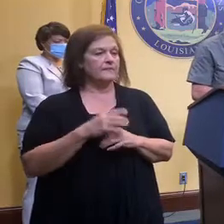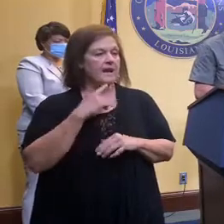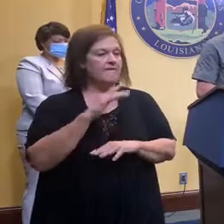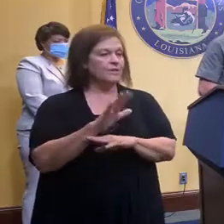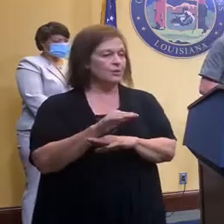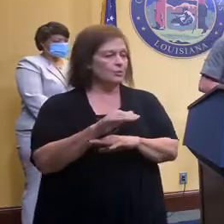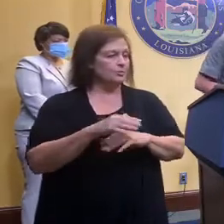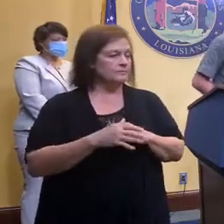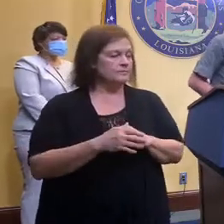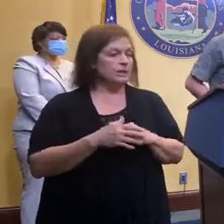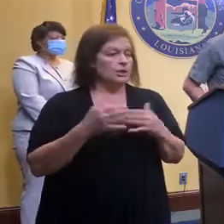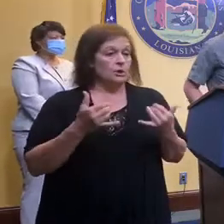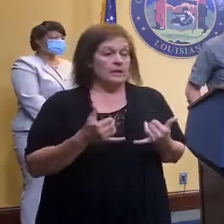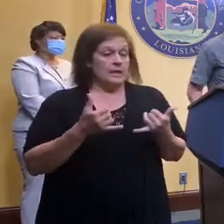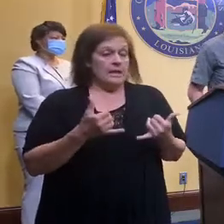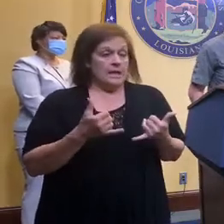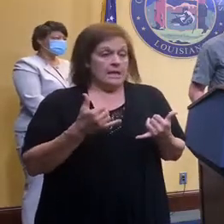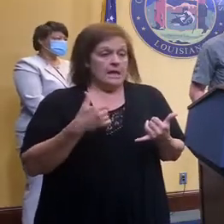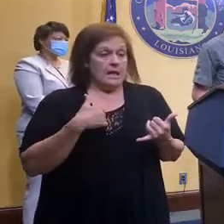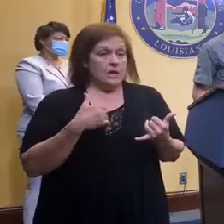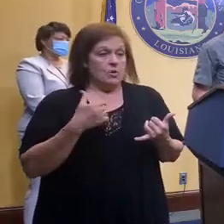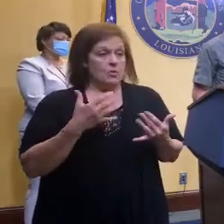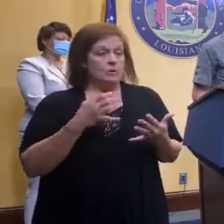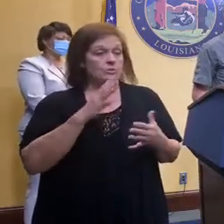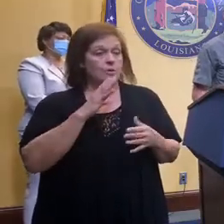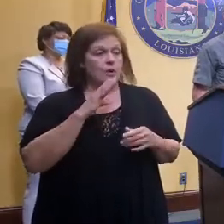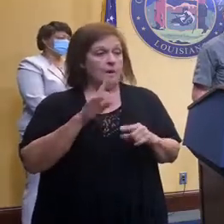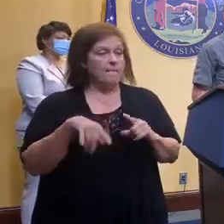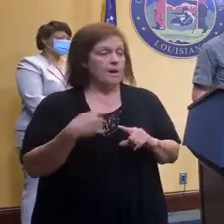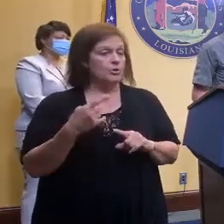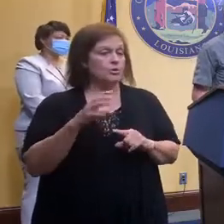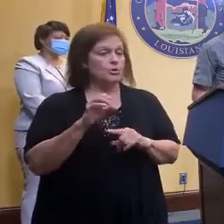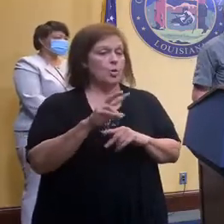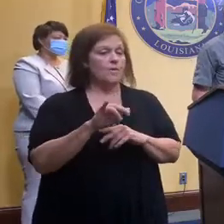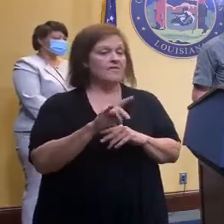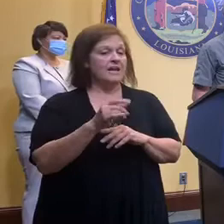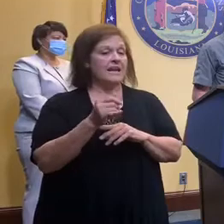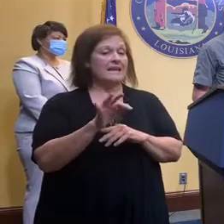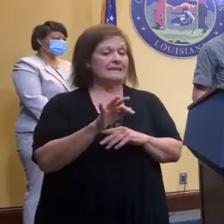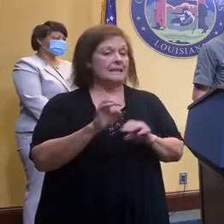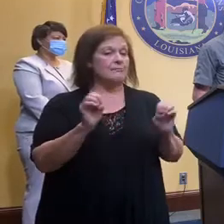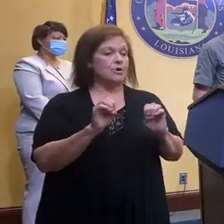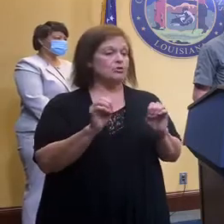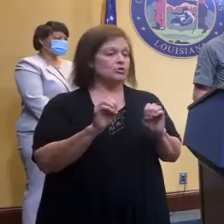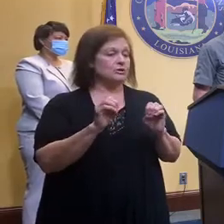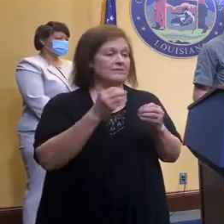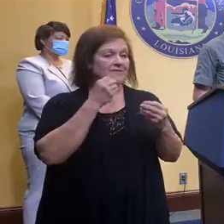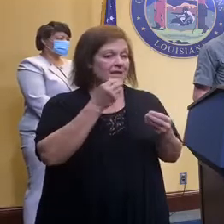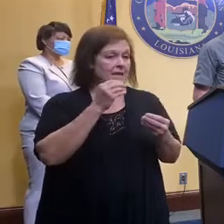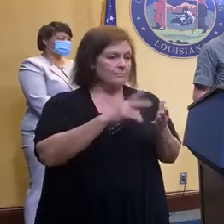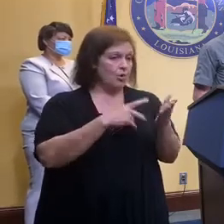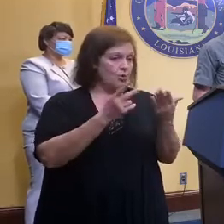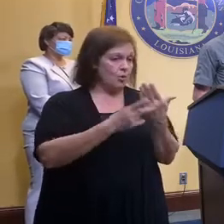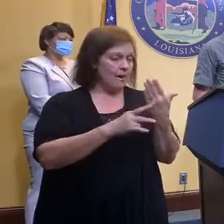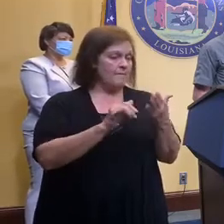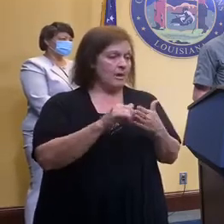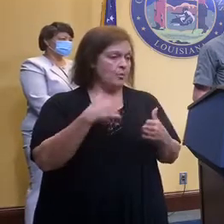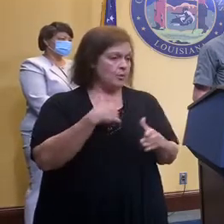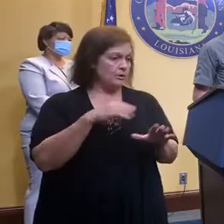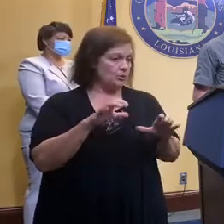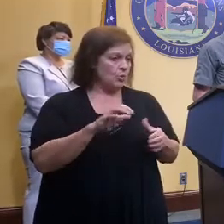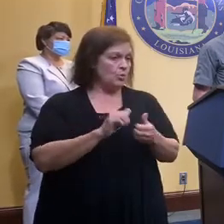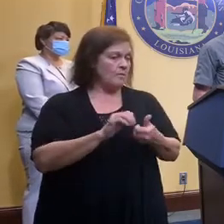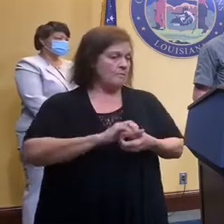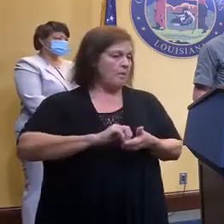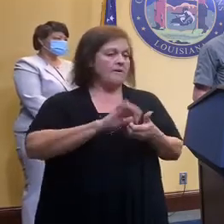Afternoon. So today I'd like to again talk about the COVID-19 emergency feeding program that the city has undertaken with our partners